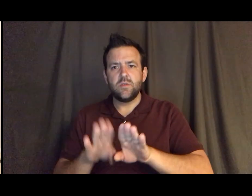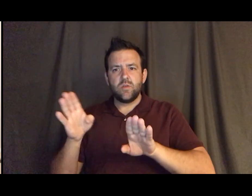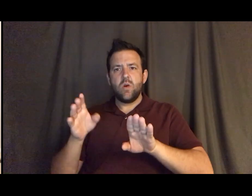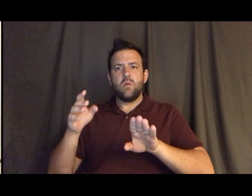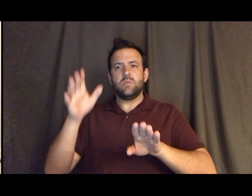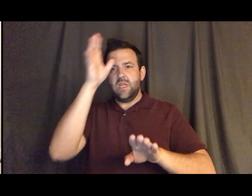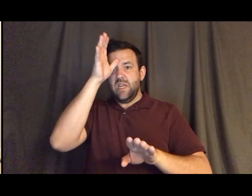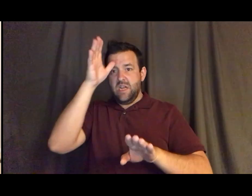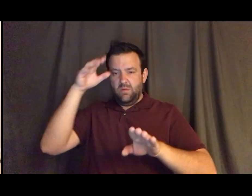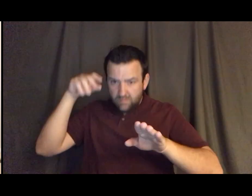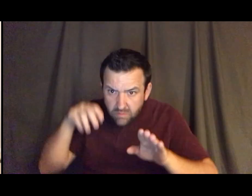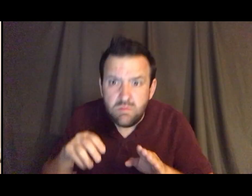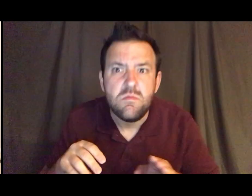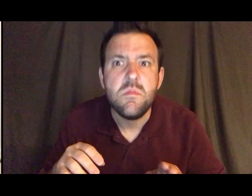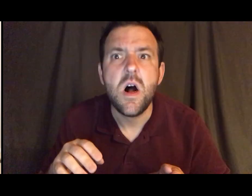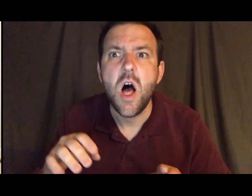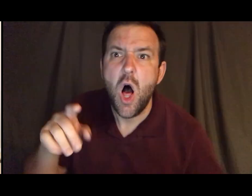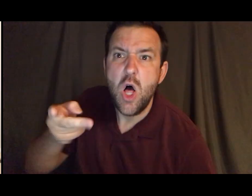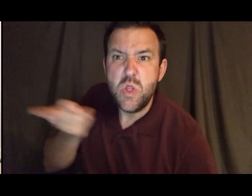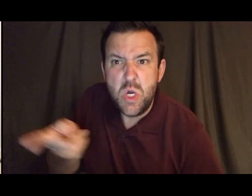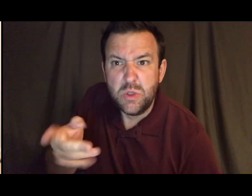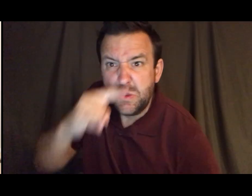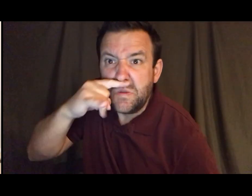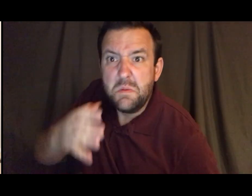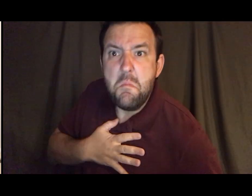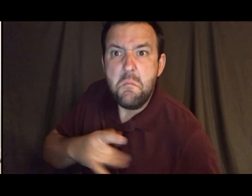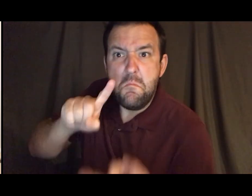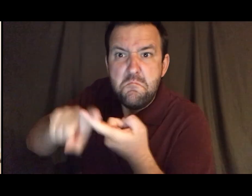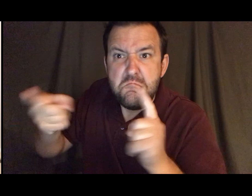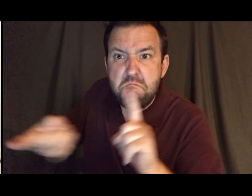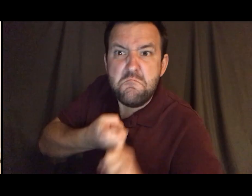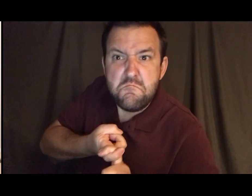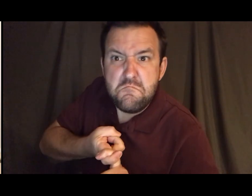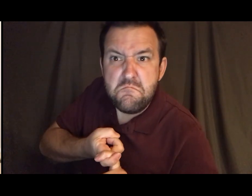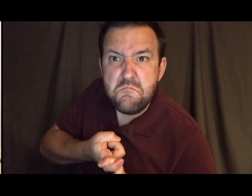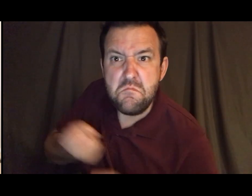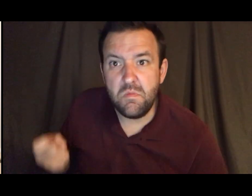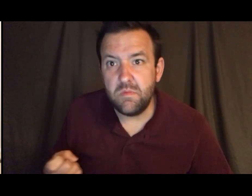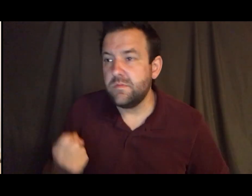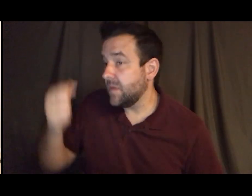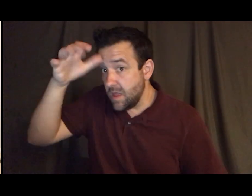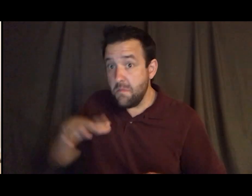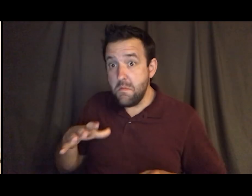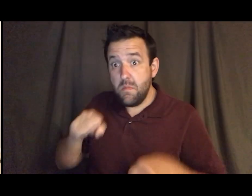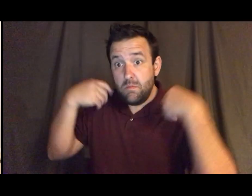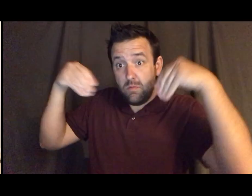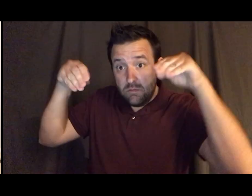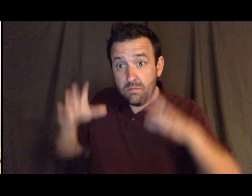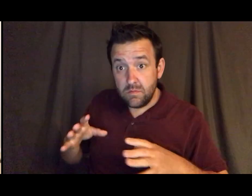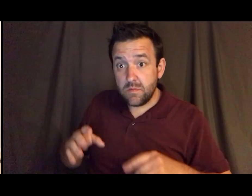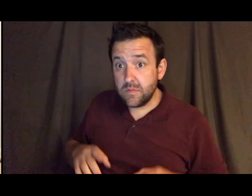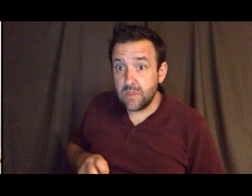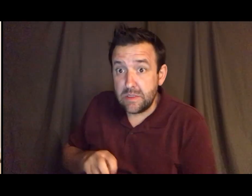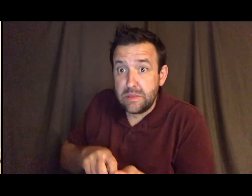friends." The man jumped up in the air, ran around the store 3 times, and gave David and Julie